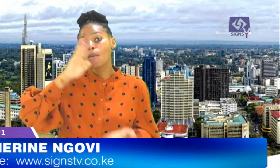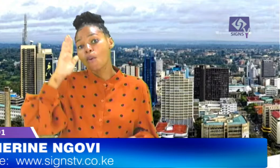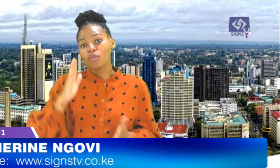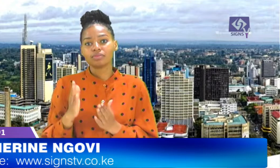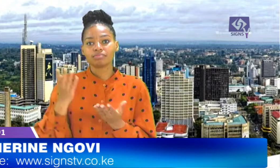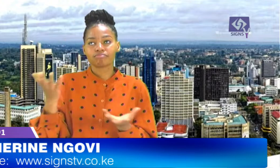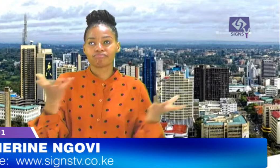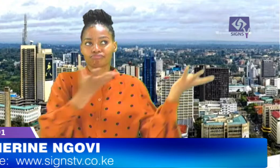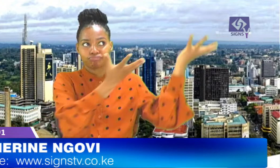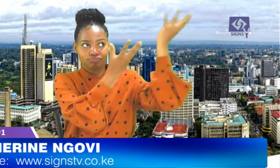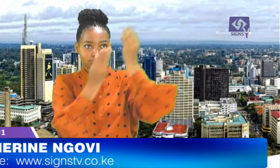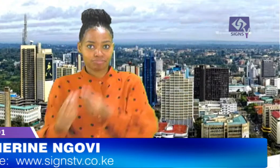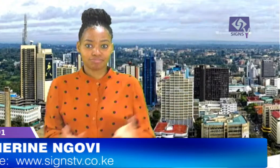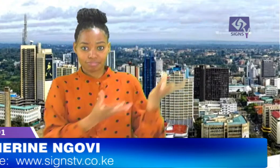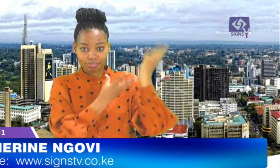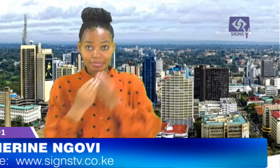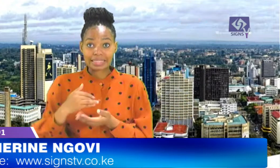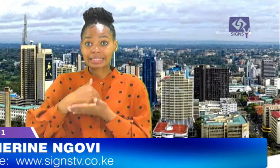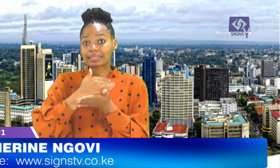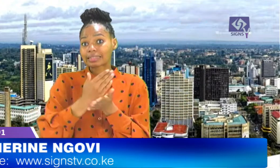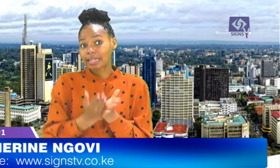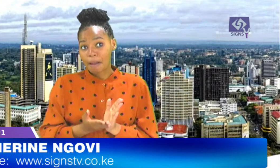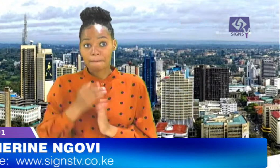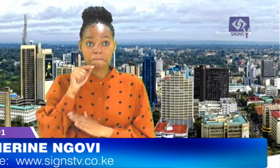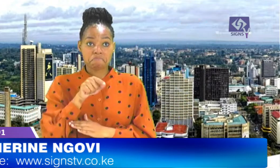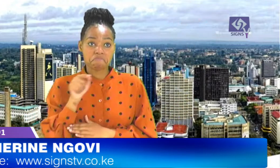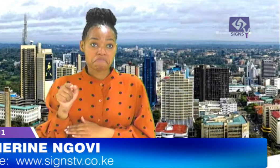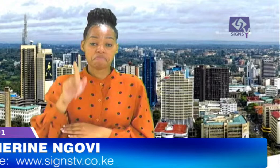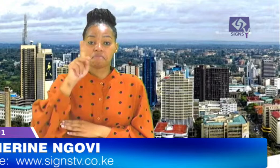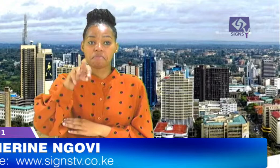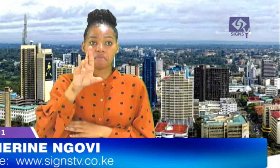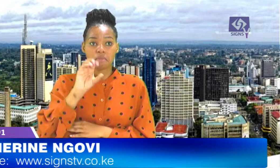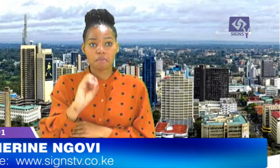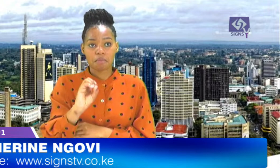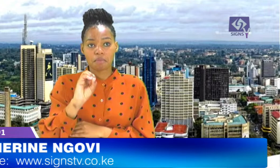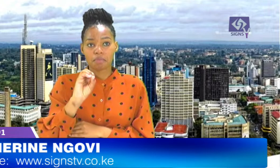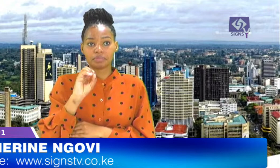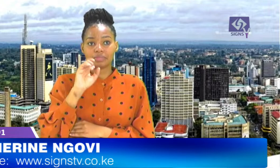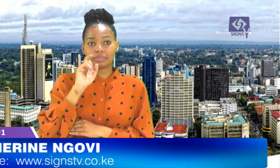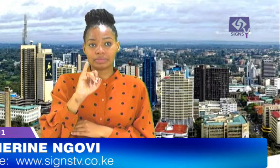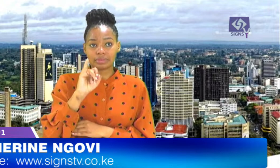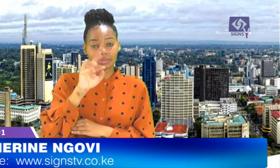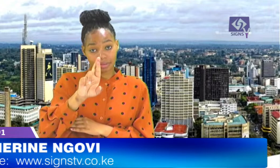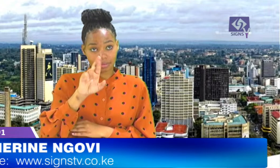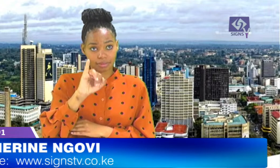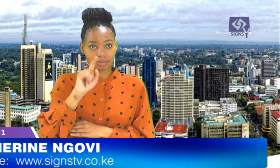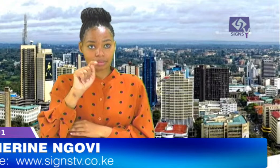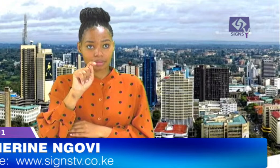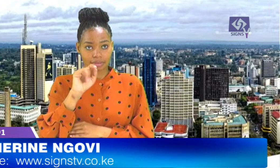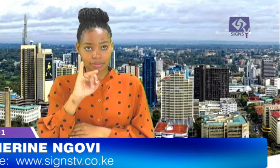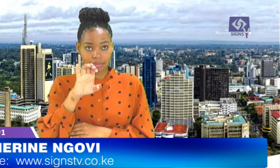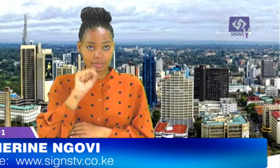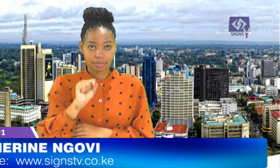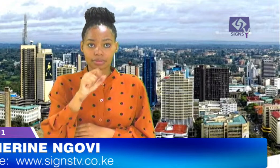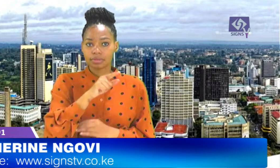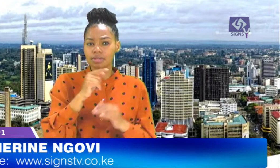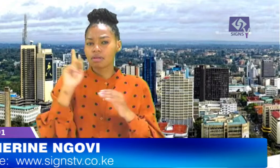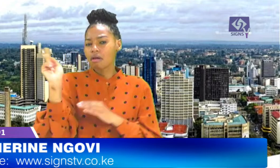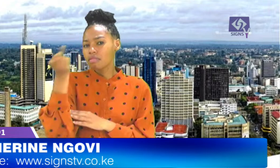Lotiatia, food security, reducing food imports, and increasing exports are some